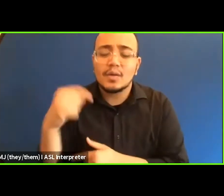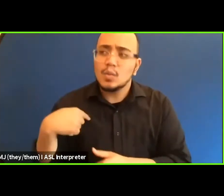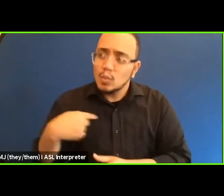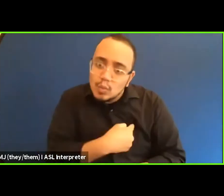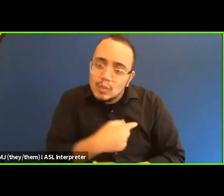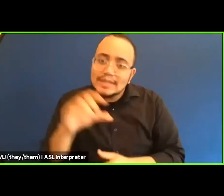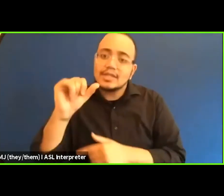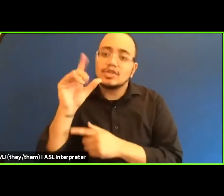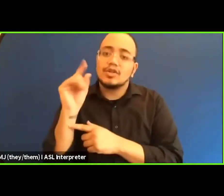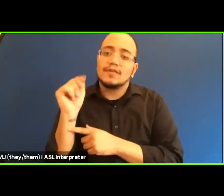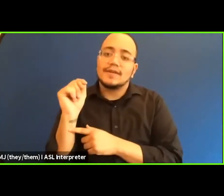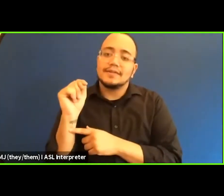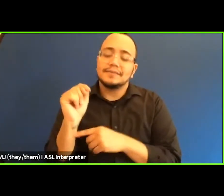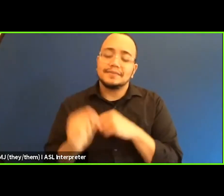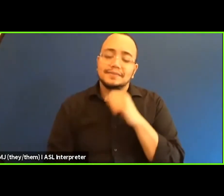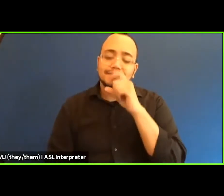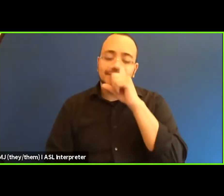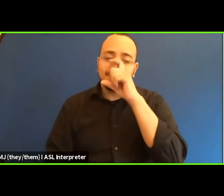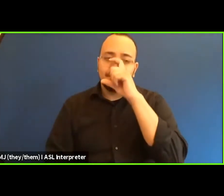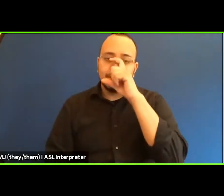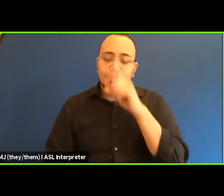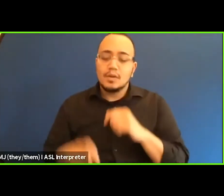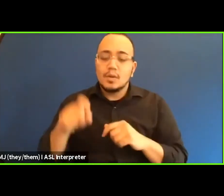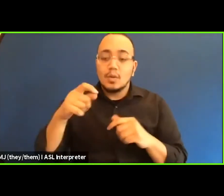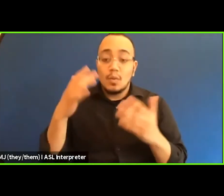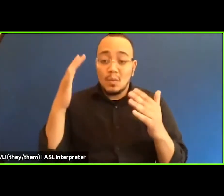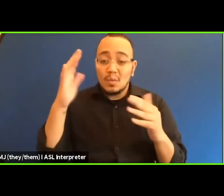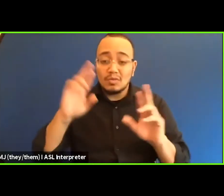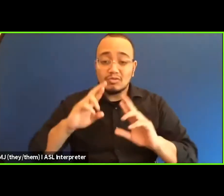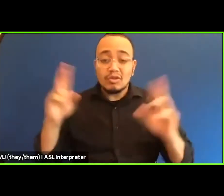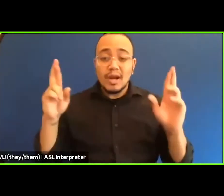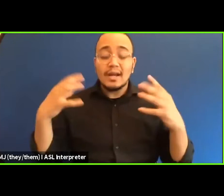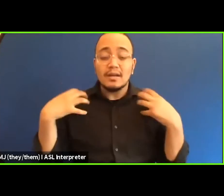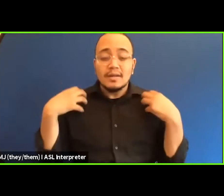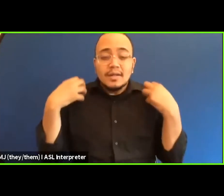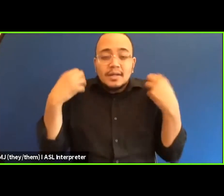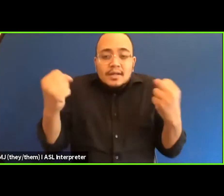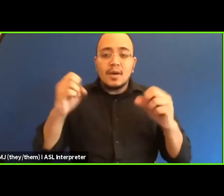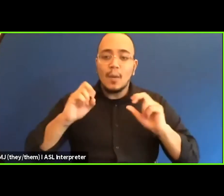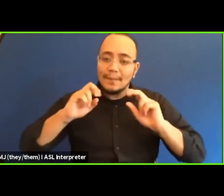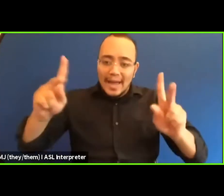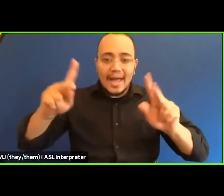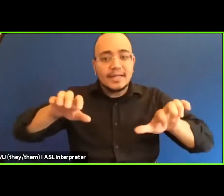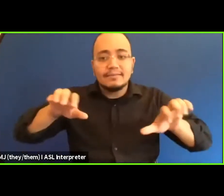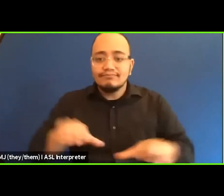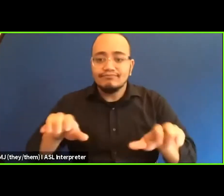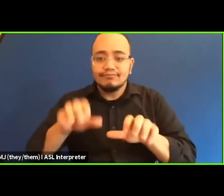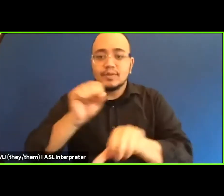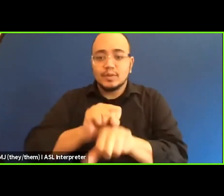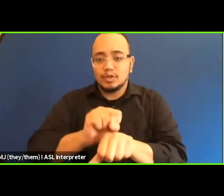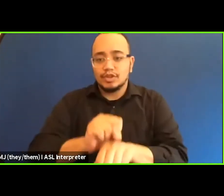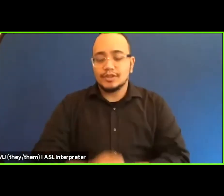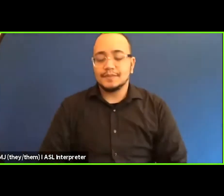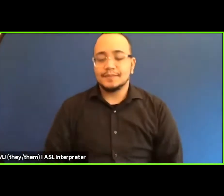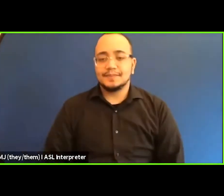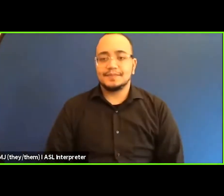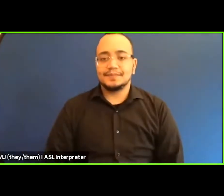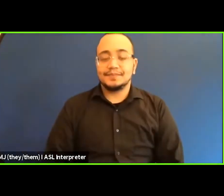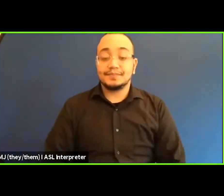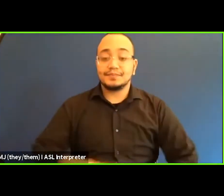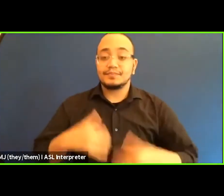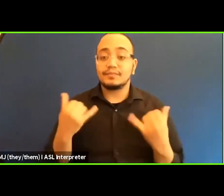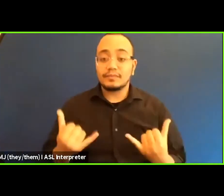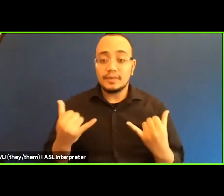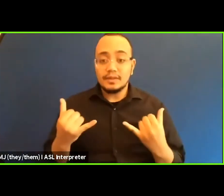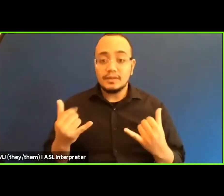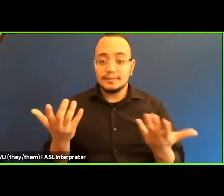it, and because we need you to go back out there and keep doing this work. So what I want you to do right now is to